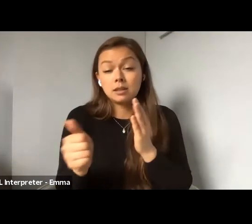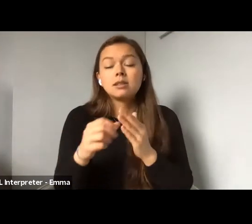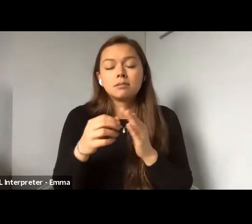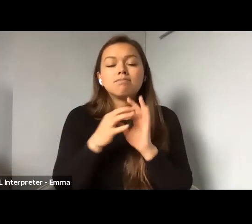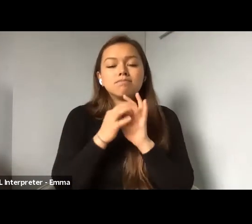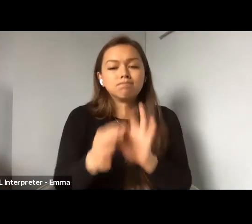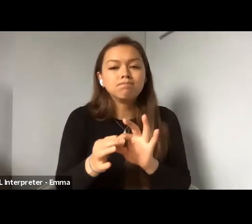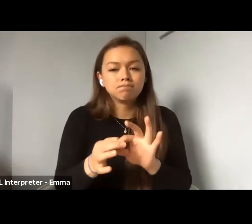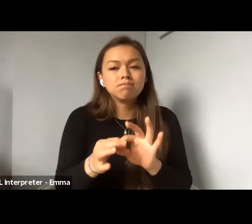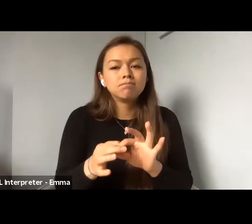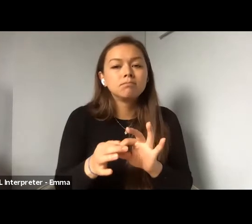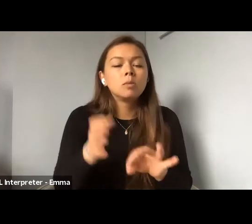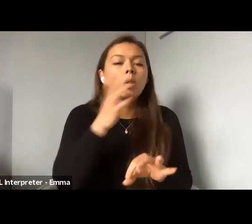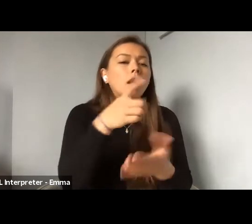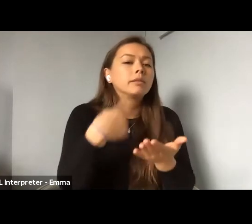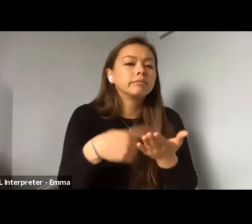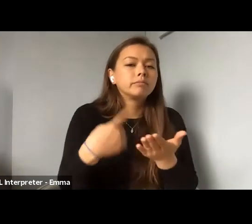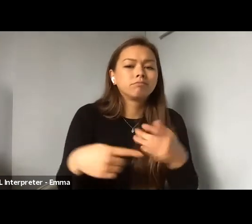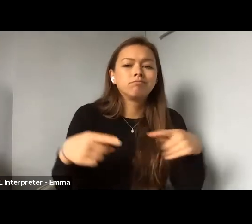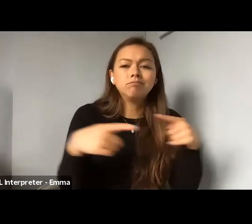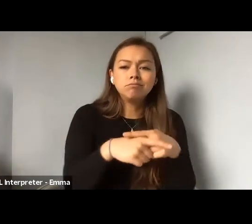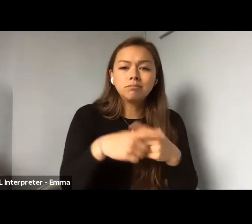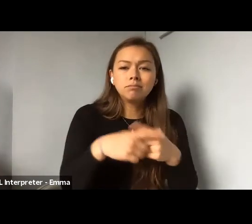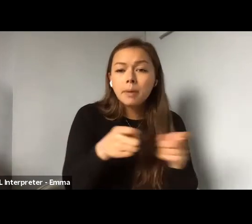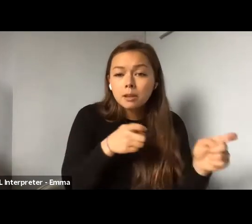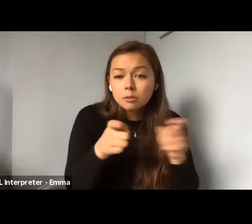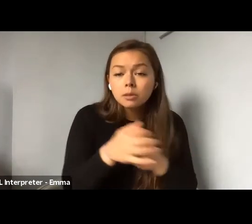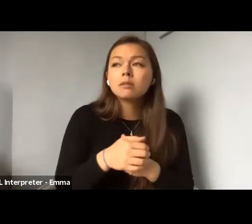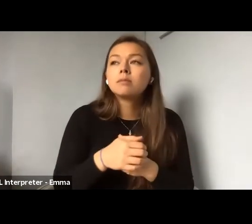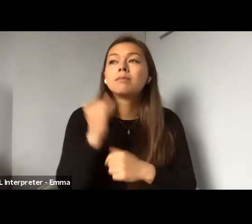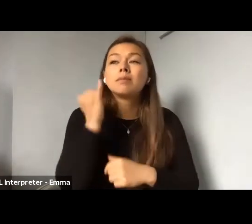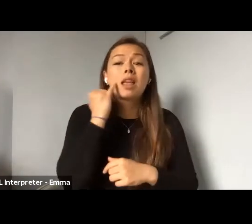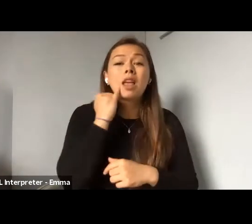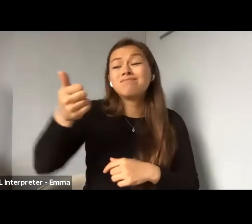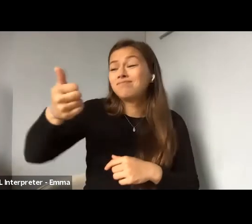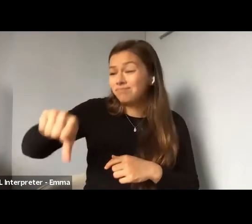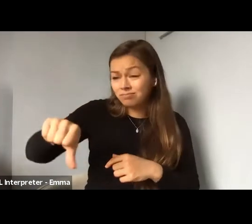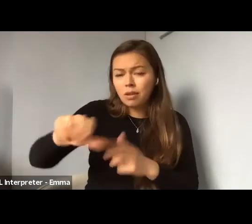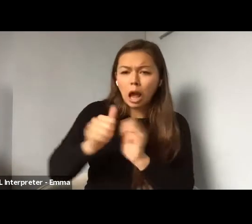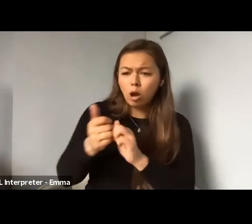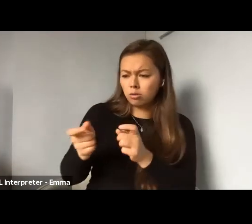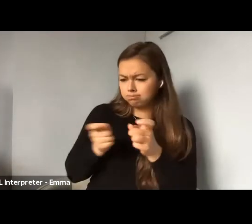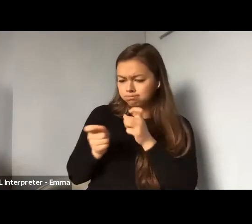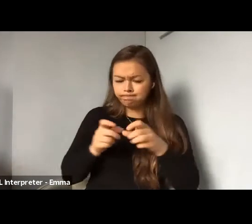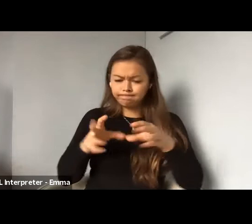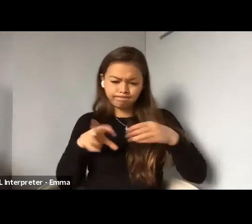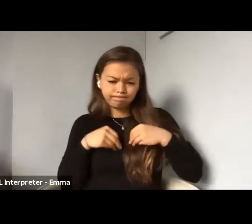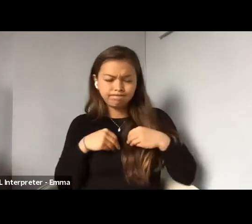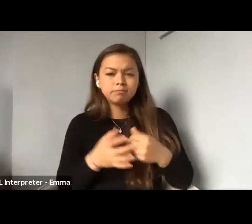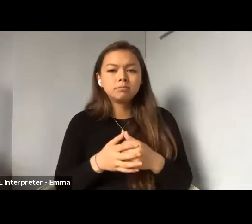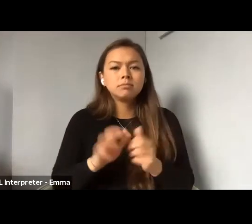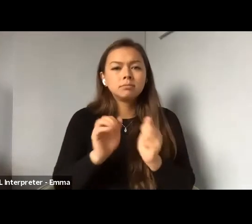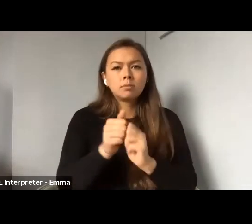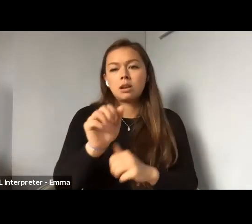conflict management, how to handle rejection, taking accountability, and